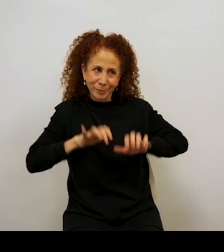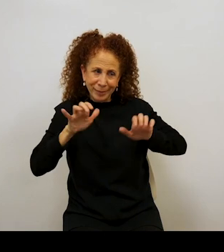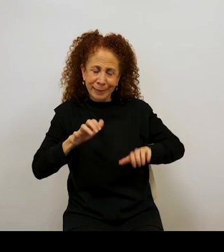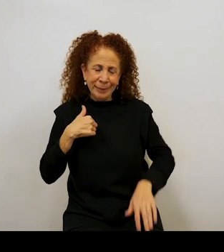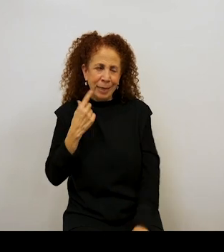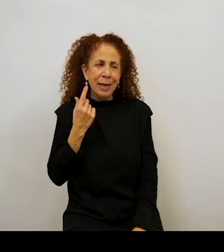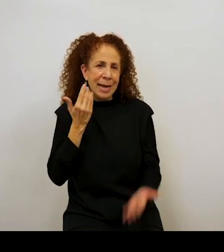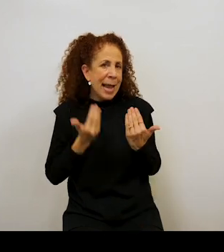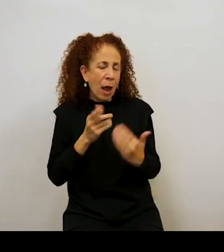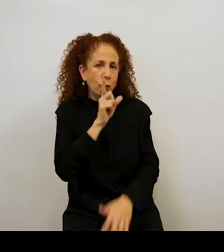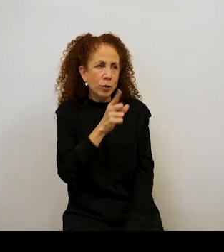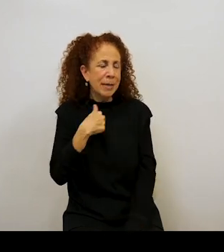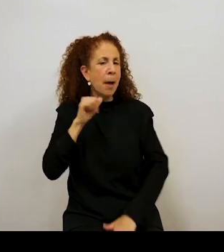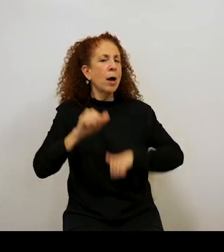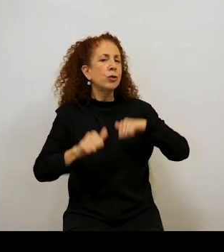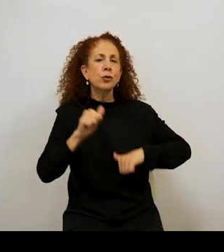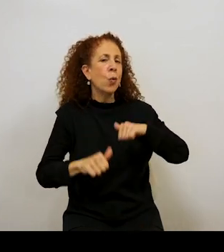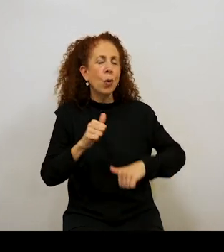of unsure